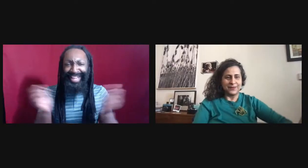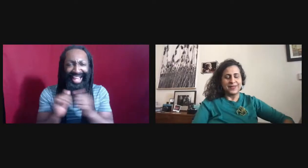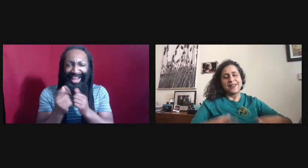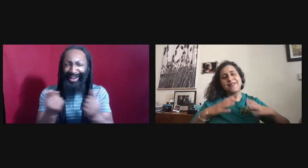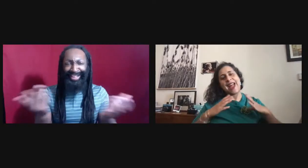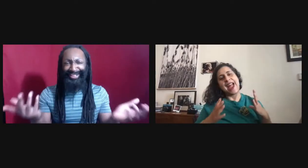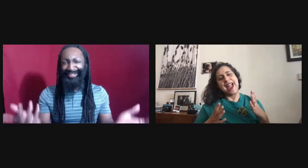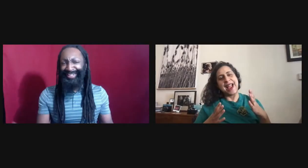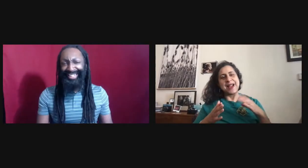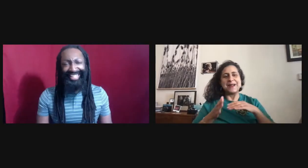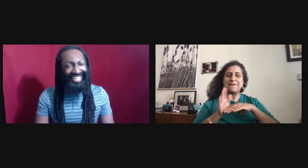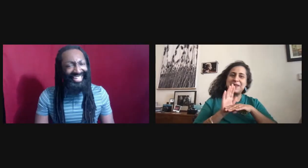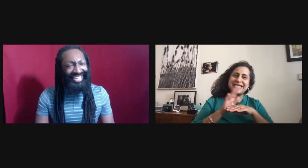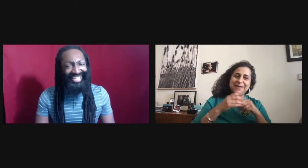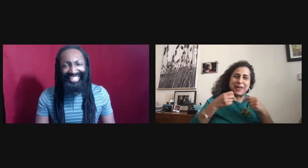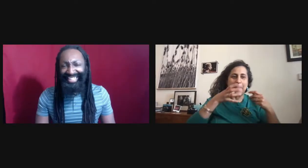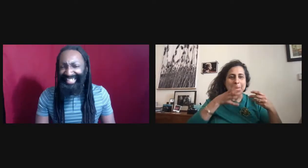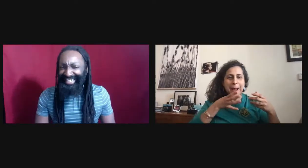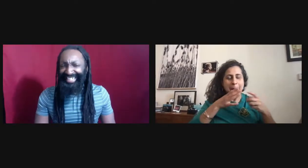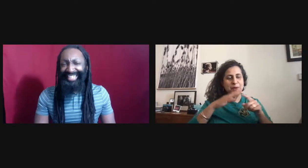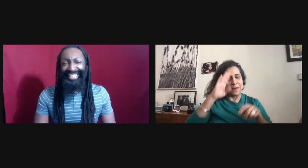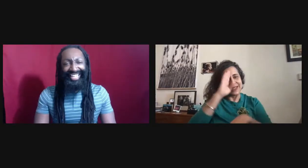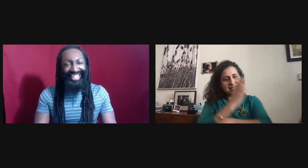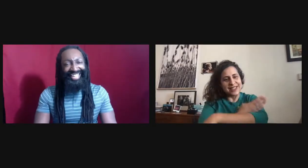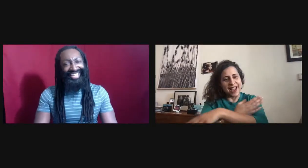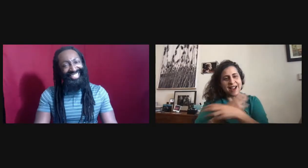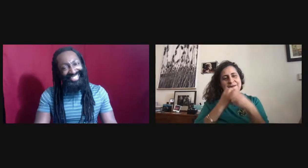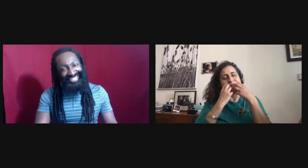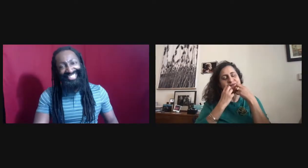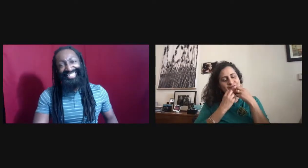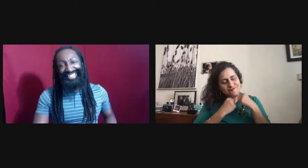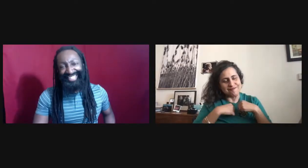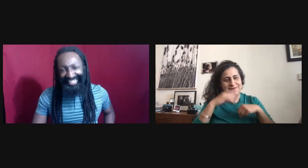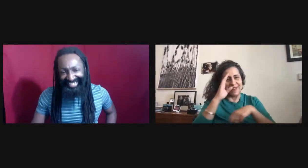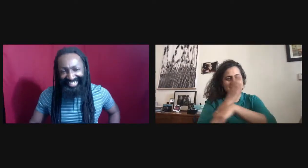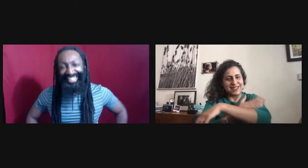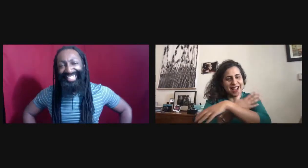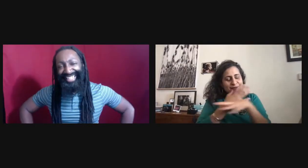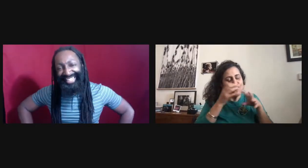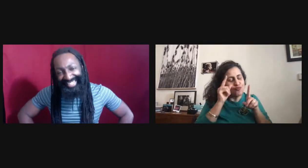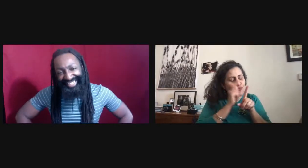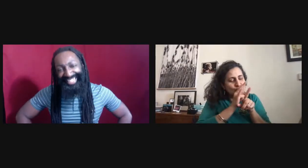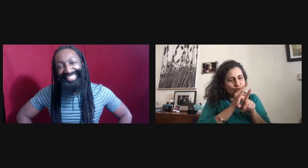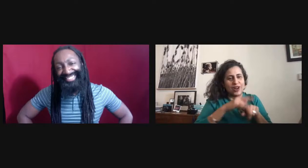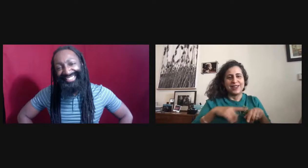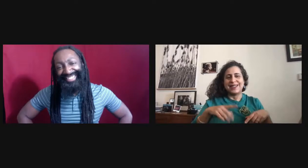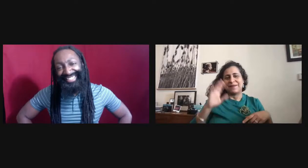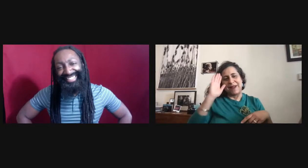Before I start, how are you? Busy. I'm a mom. I love my son so